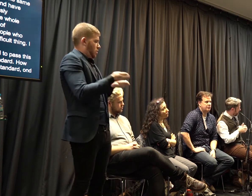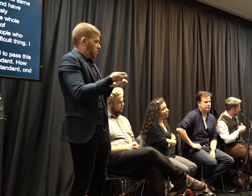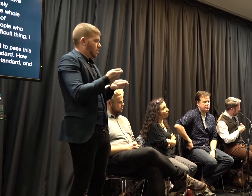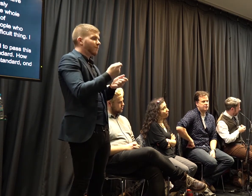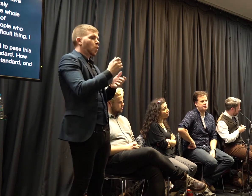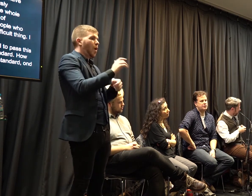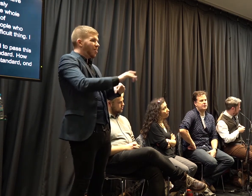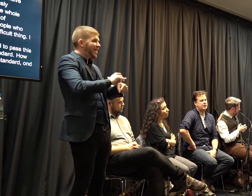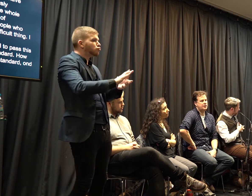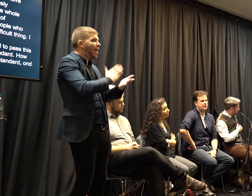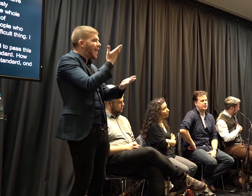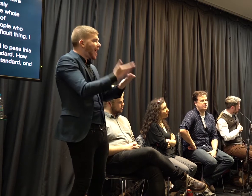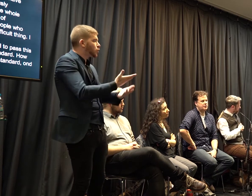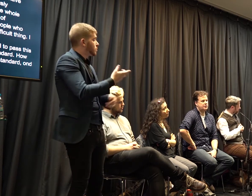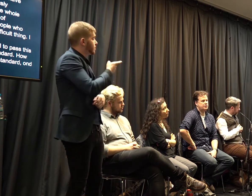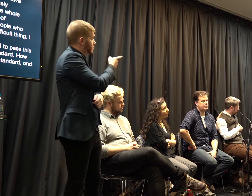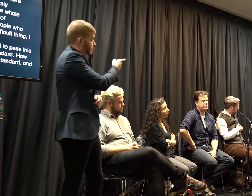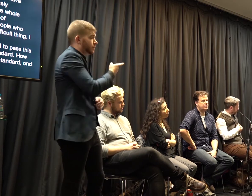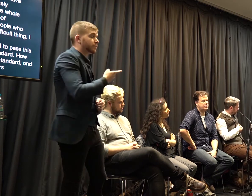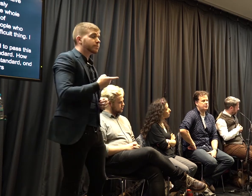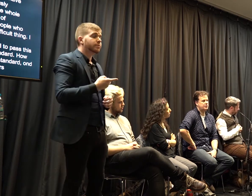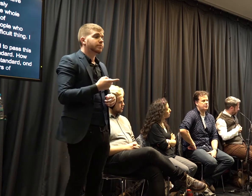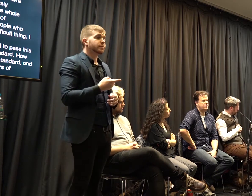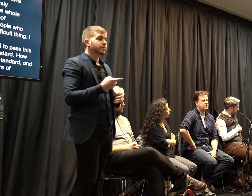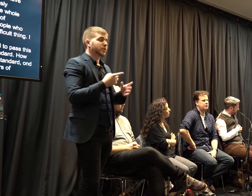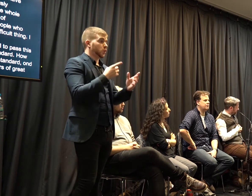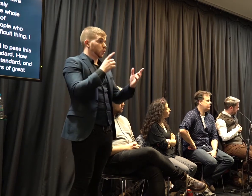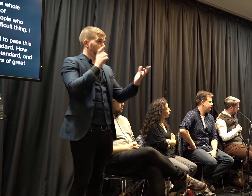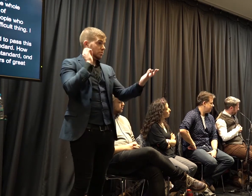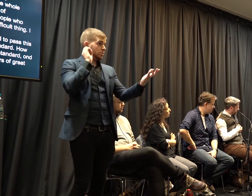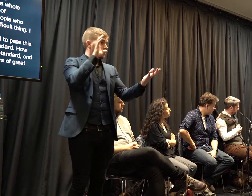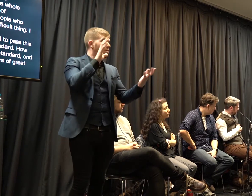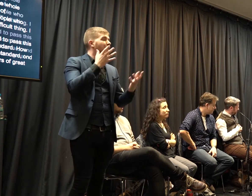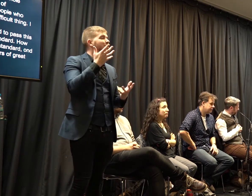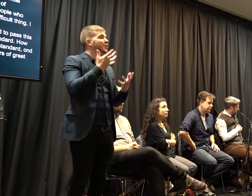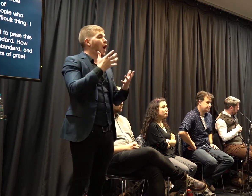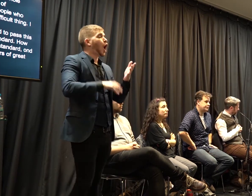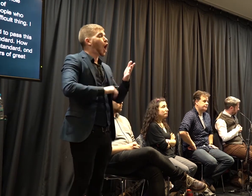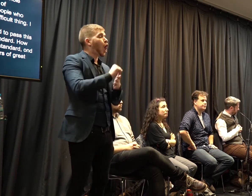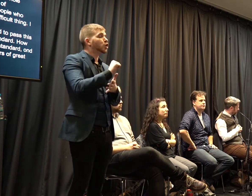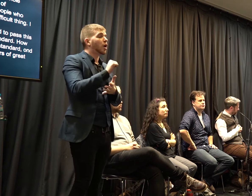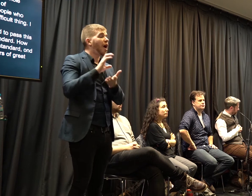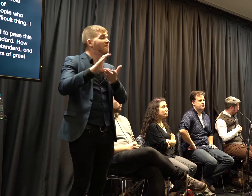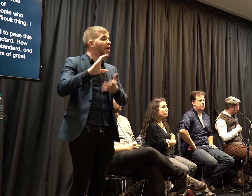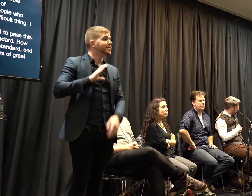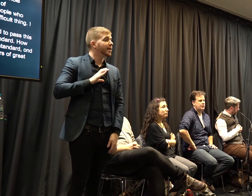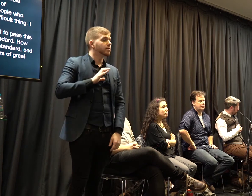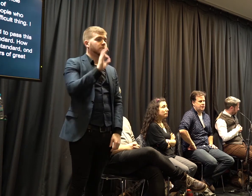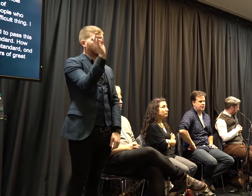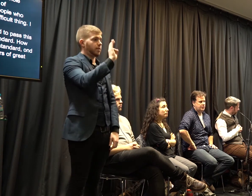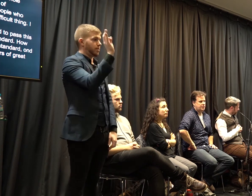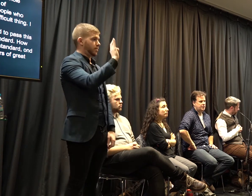translation? Well, something we wanted to do, just to put it out there, Sign Culture has no funding. So we haven't